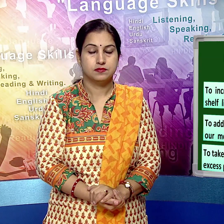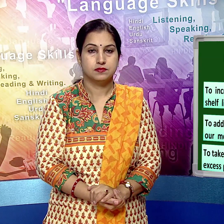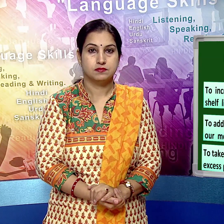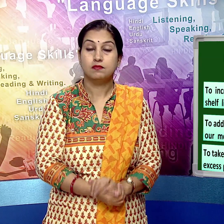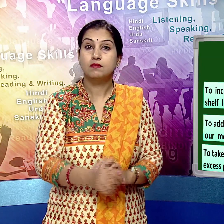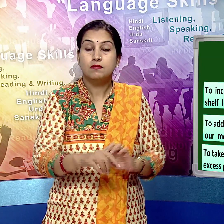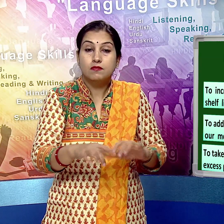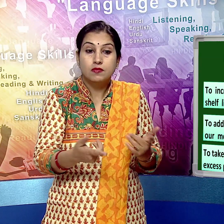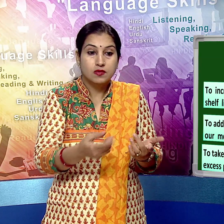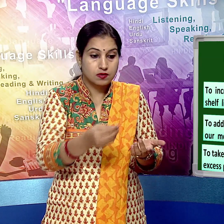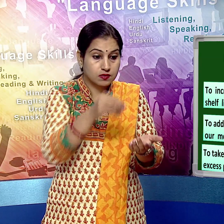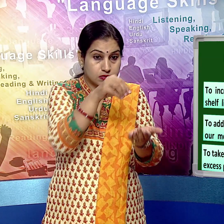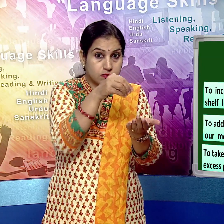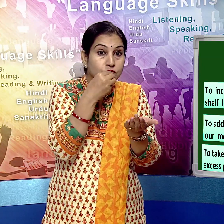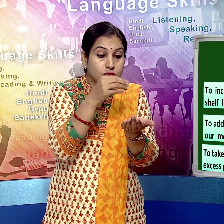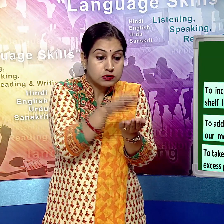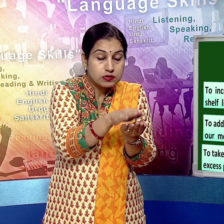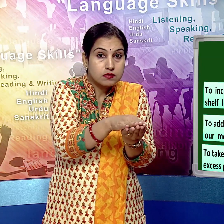To increase the shelf life,